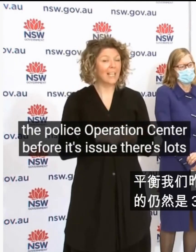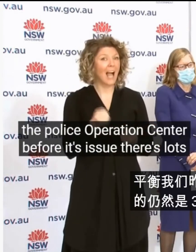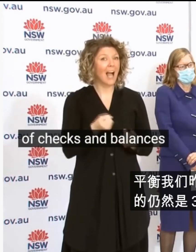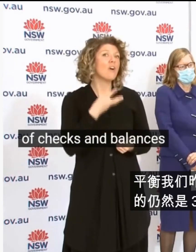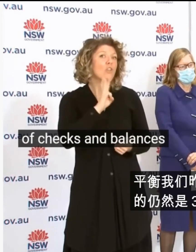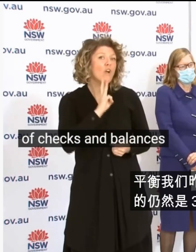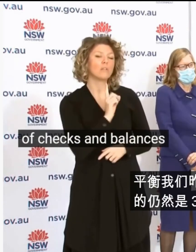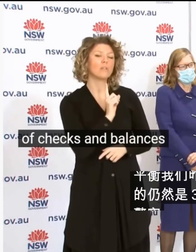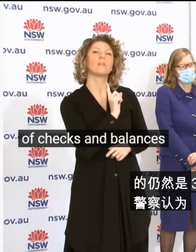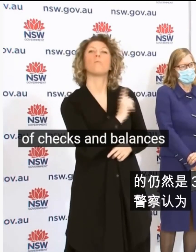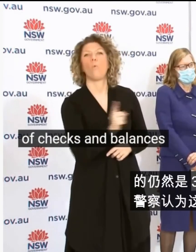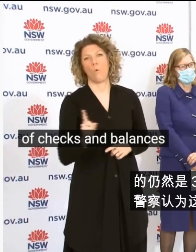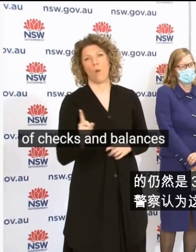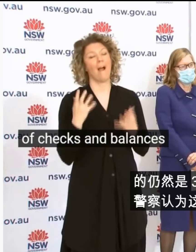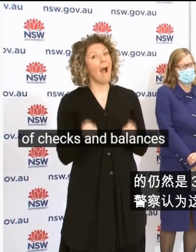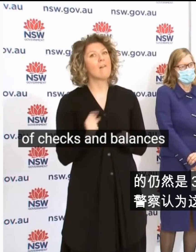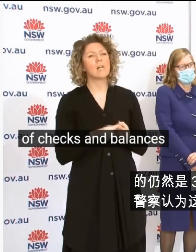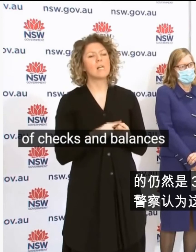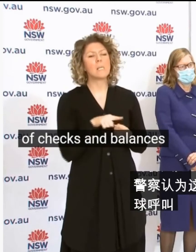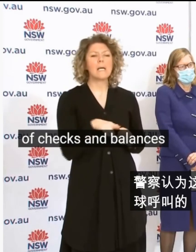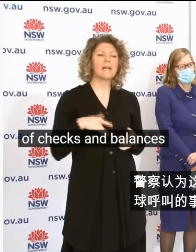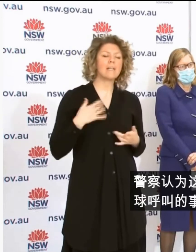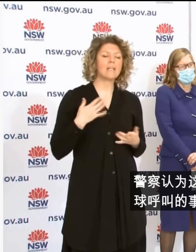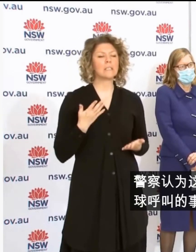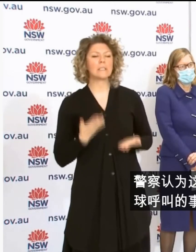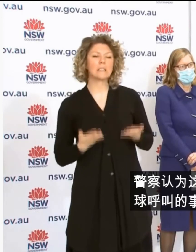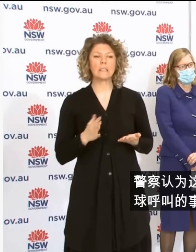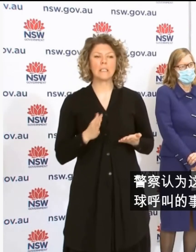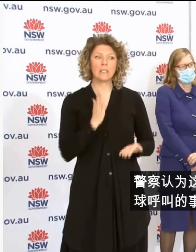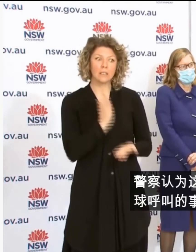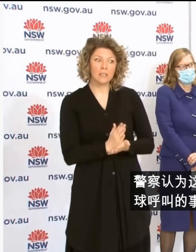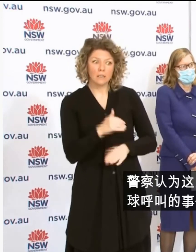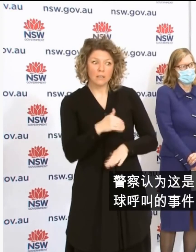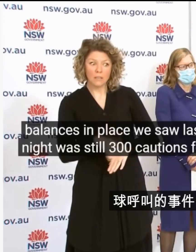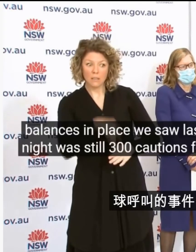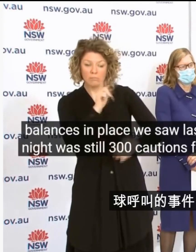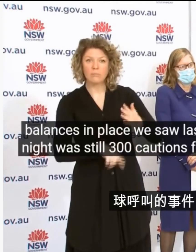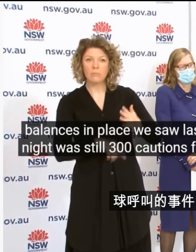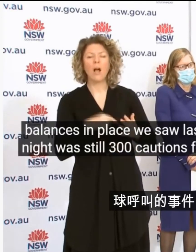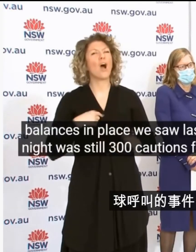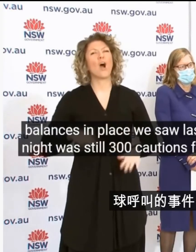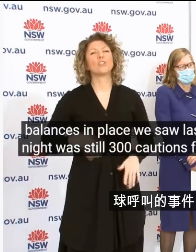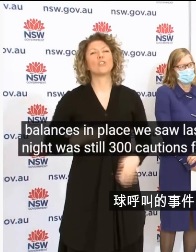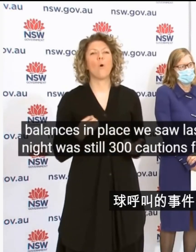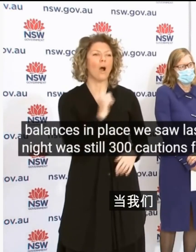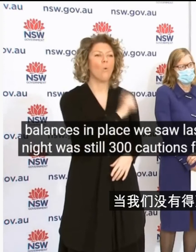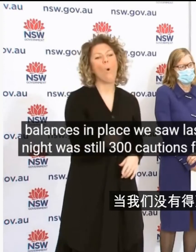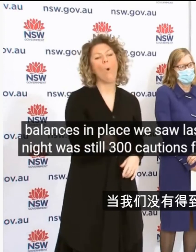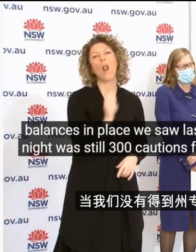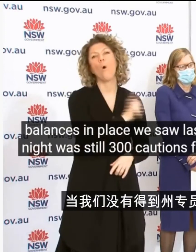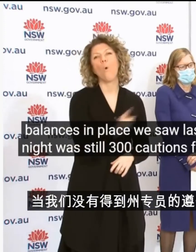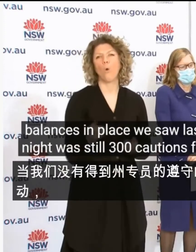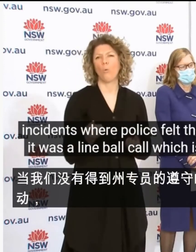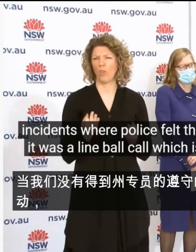cautions for incidents where police felt that it was a line ball call, which is great. But what I'm sick of seeing is more cautions and